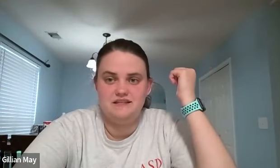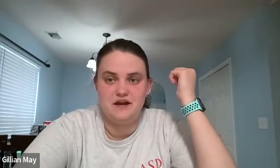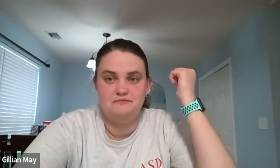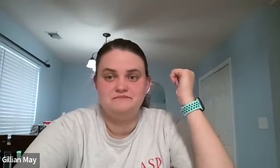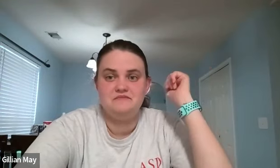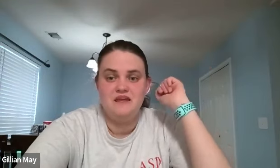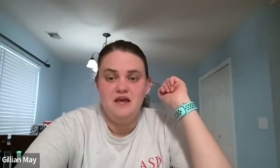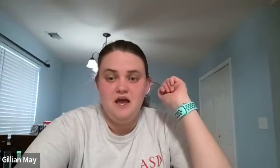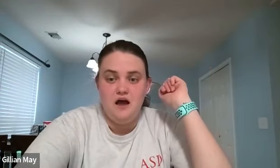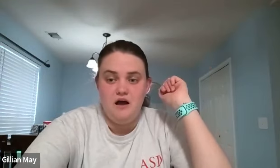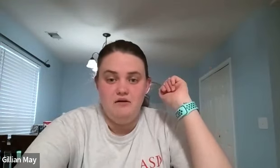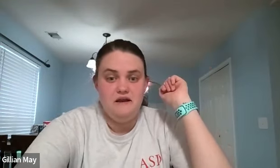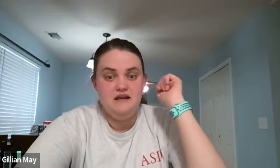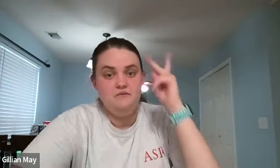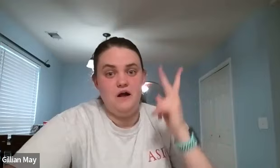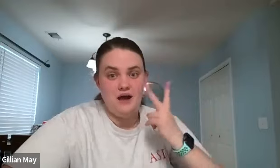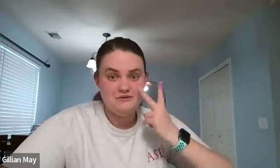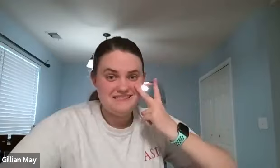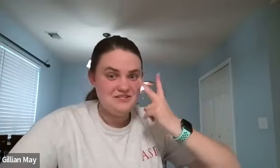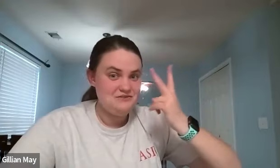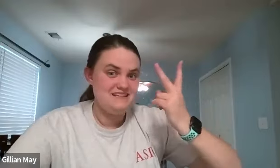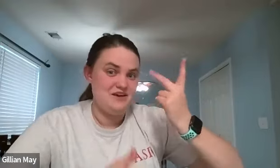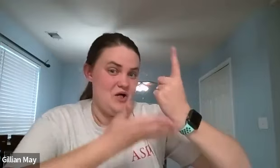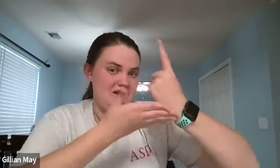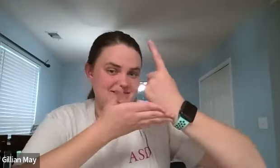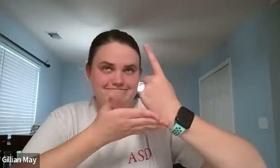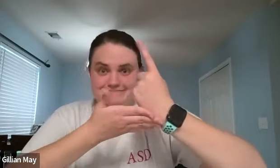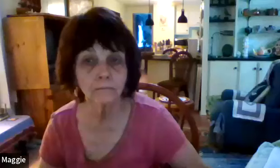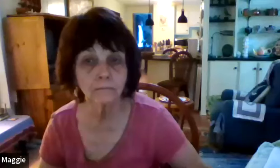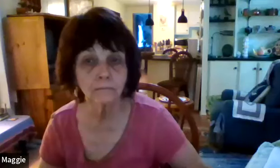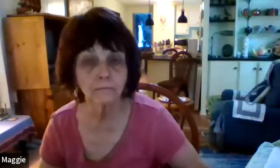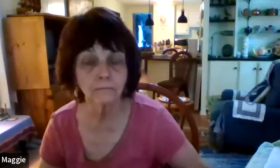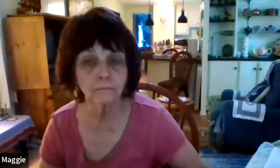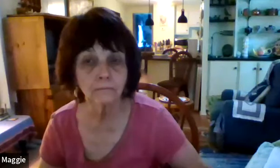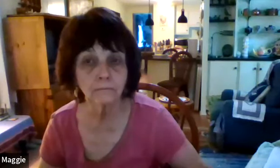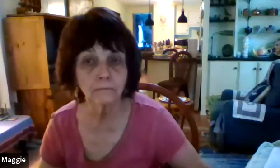So, all righty. Well, I will see you guys all next week.